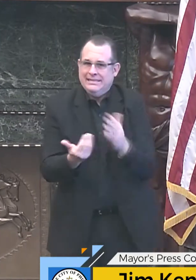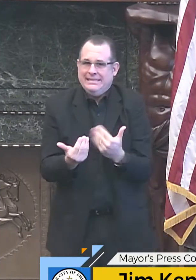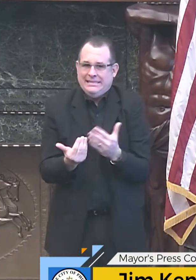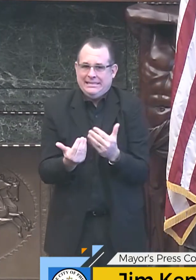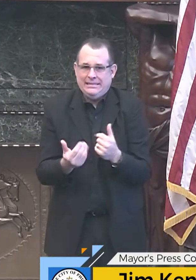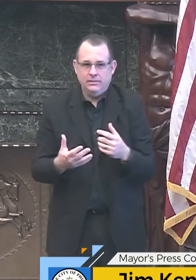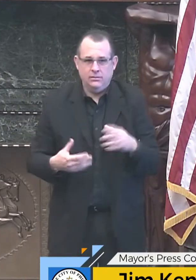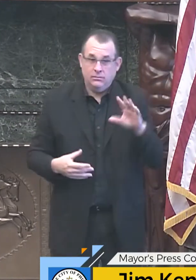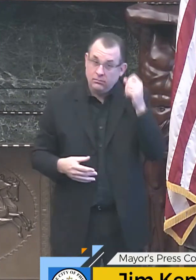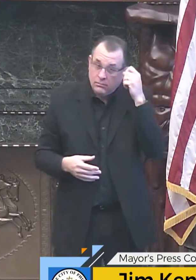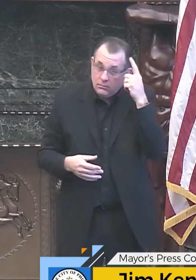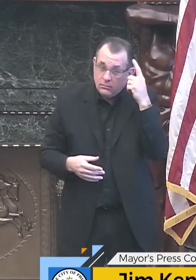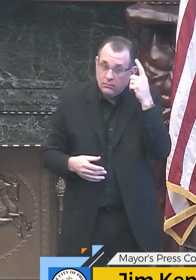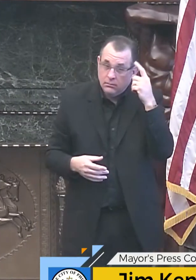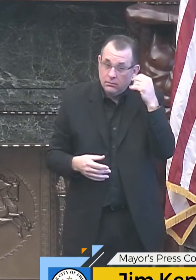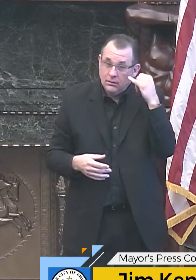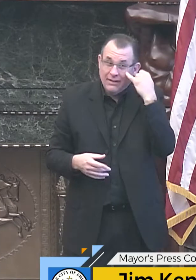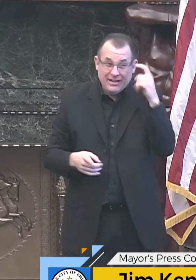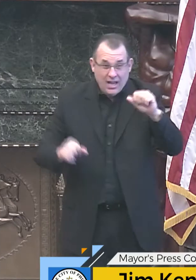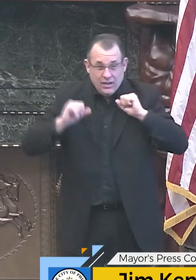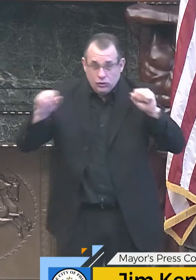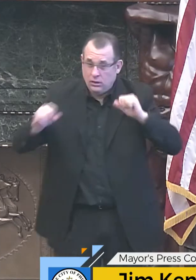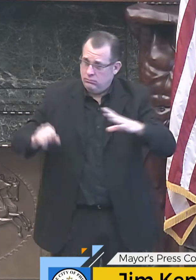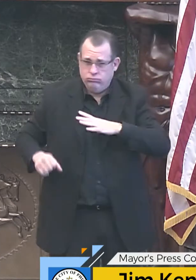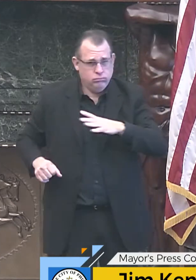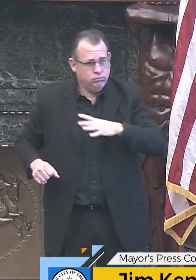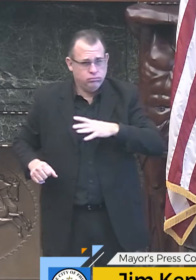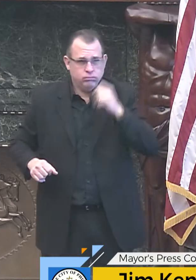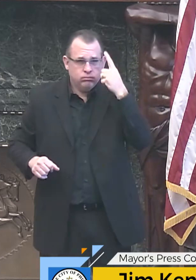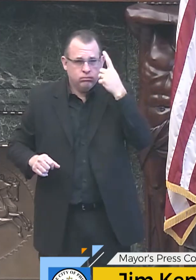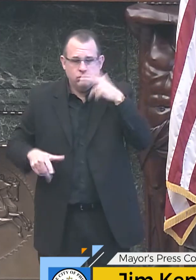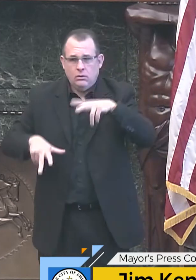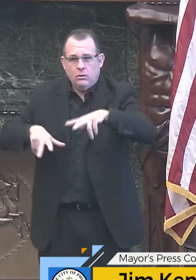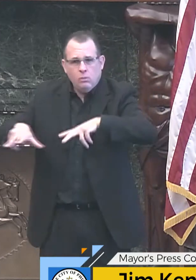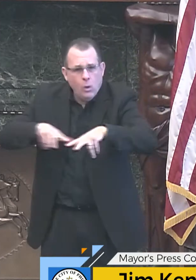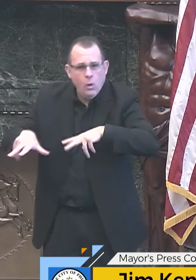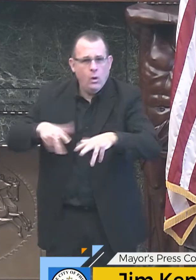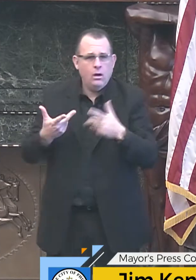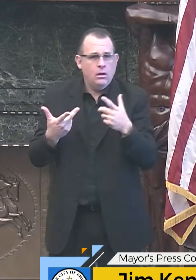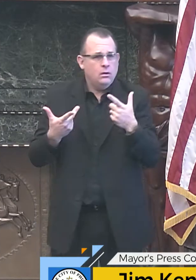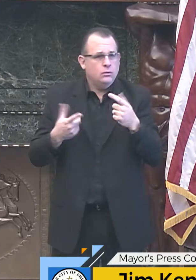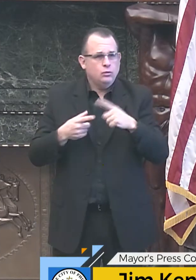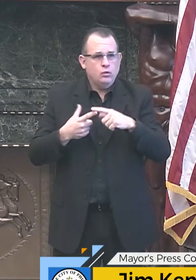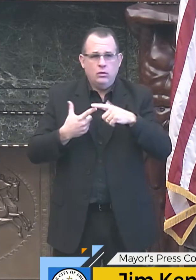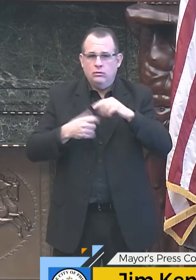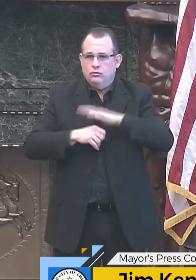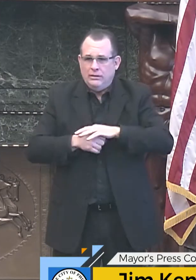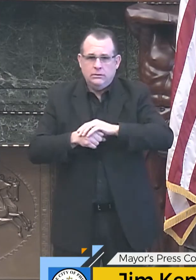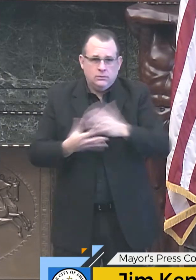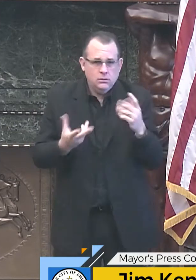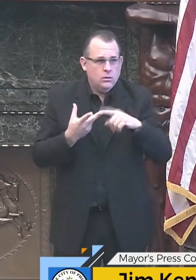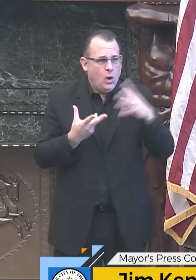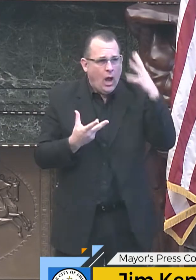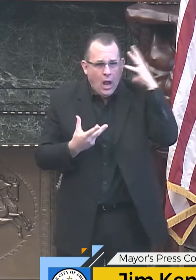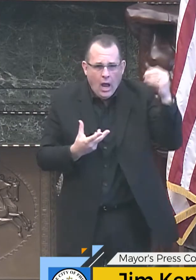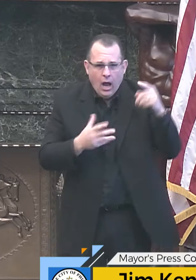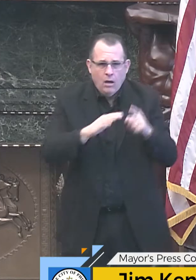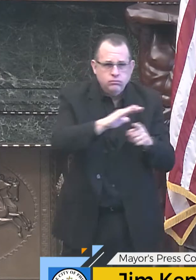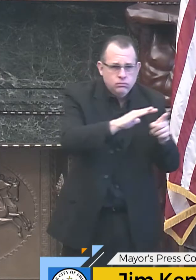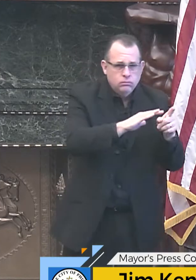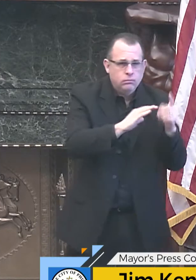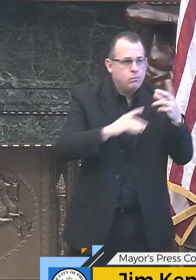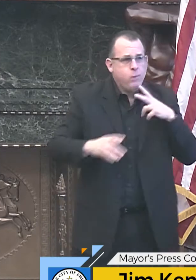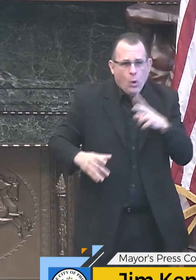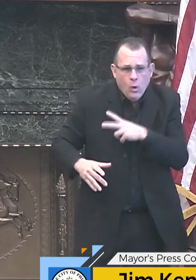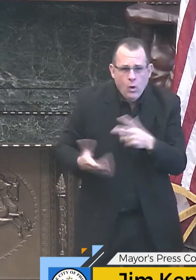need to exercise, and we all need to take a walk or to relieve stress or just get outdoors, Philadelphia parks and trails are